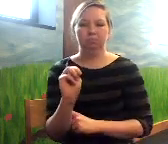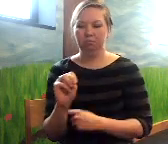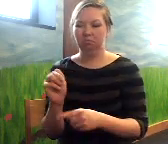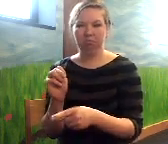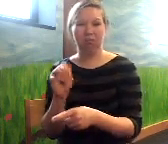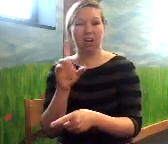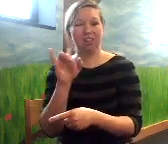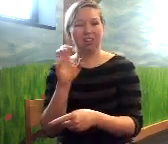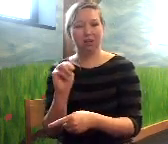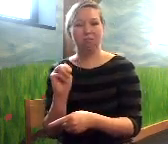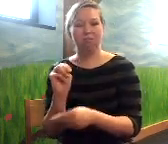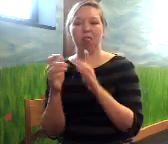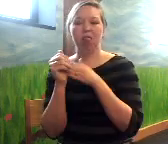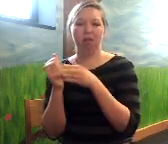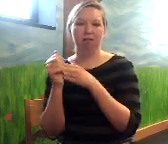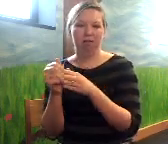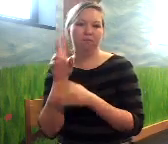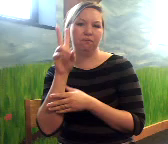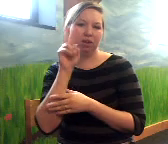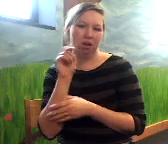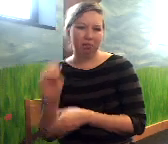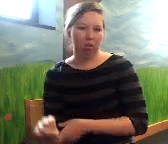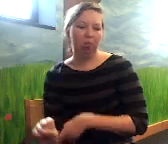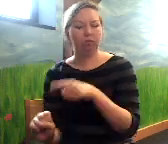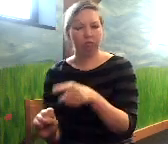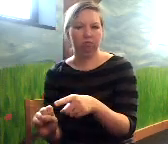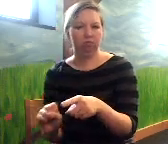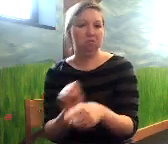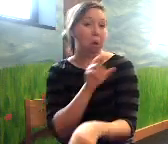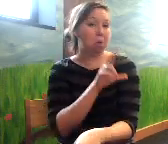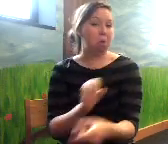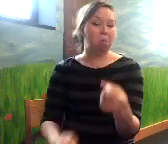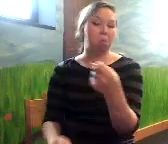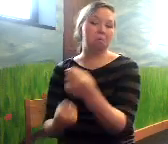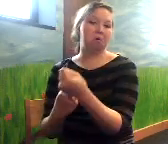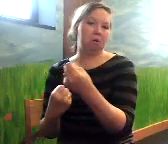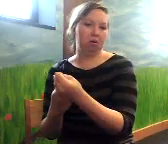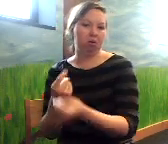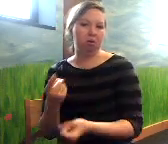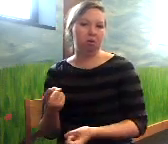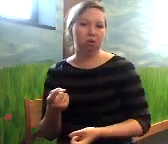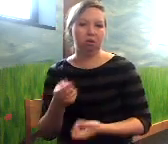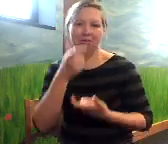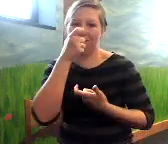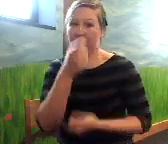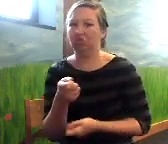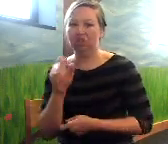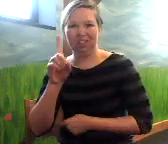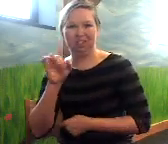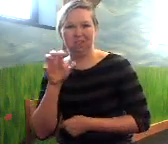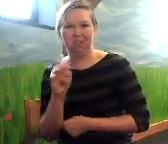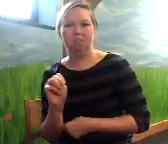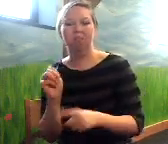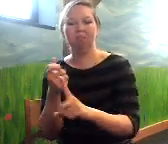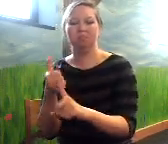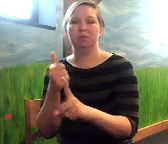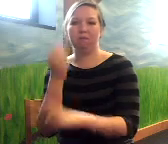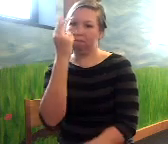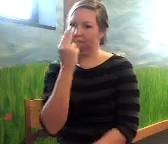poor Vietnamese peasant. And so not a very popular leader, to say the least. However, as we know from